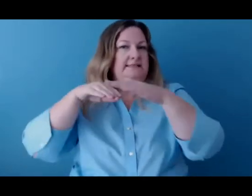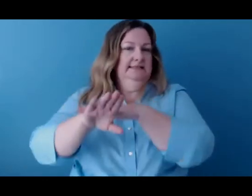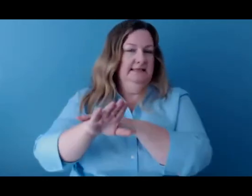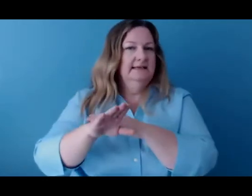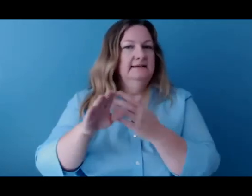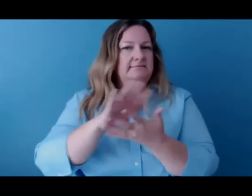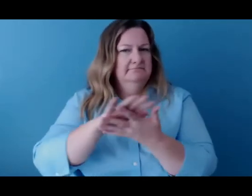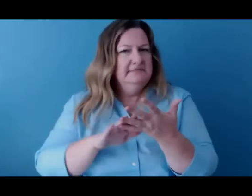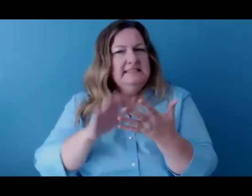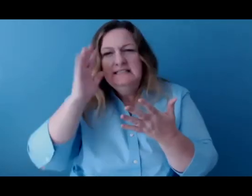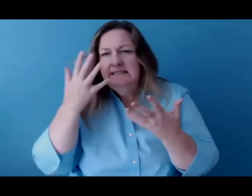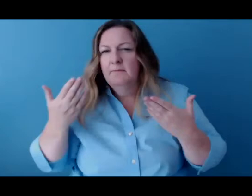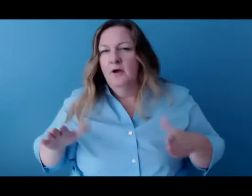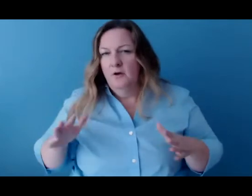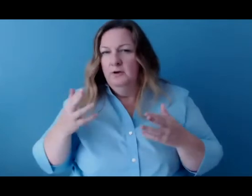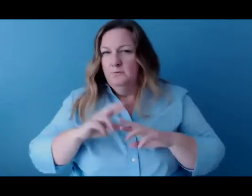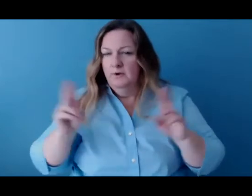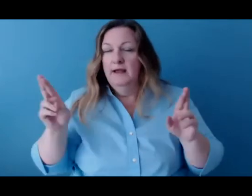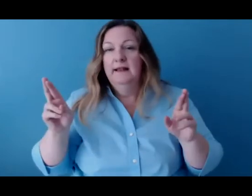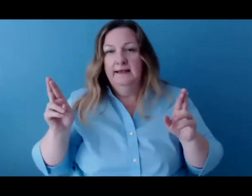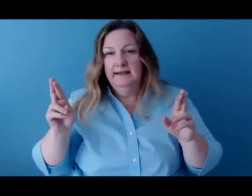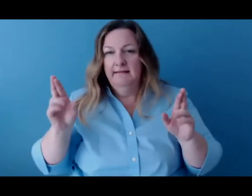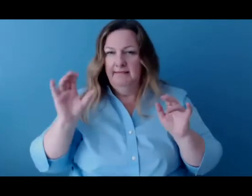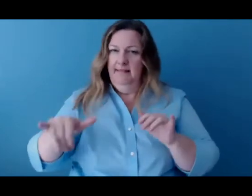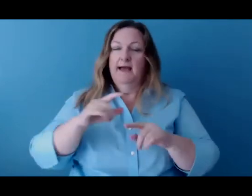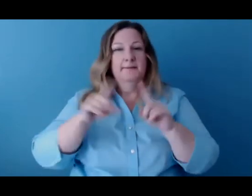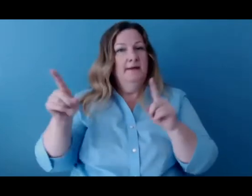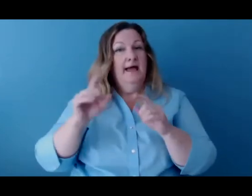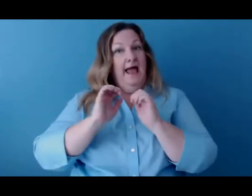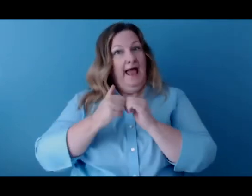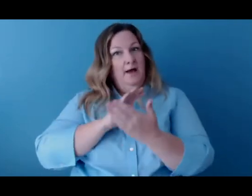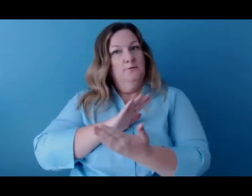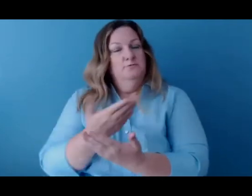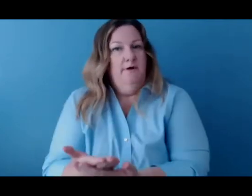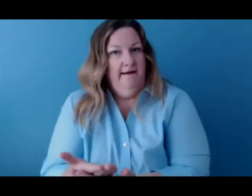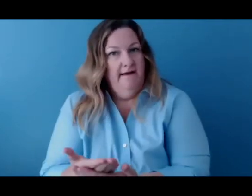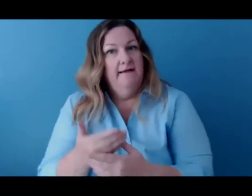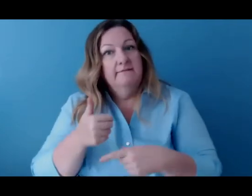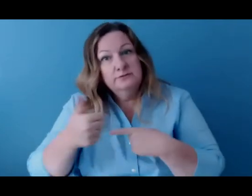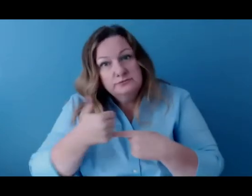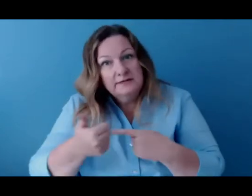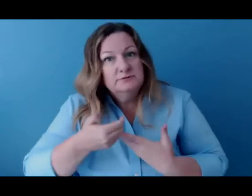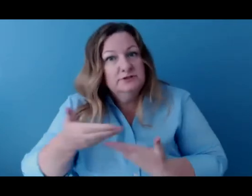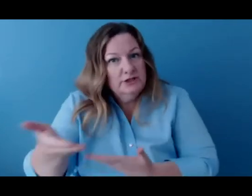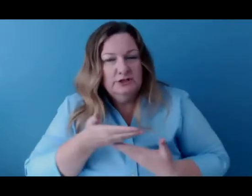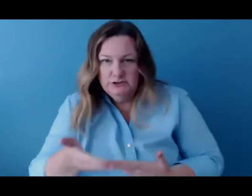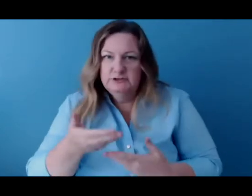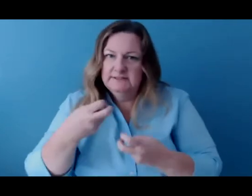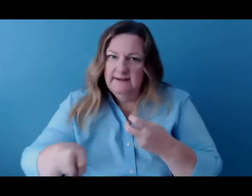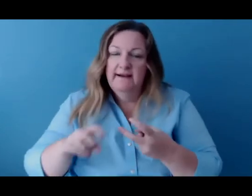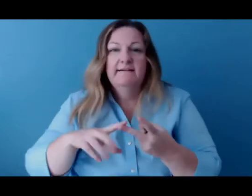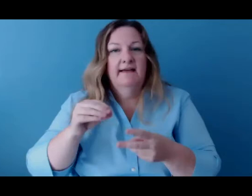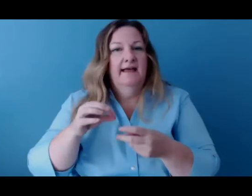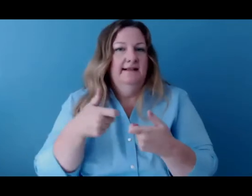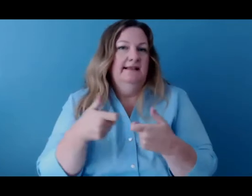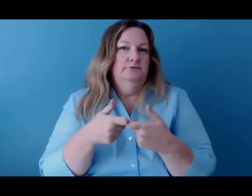are in place, but the transportation. And then the electronic voting just feels like the next best step